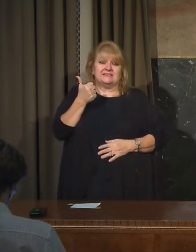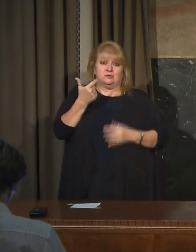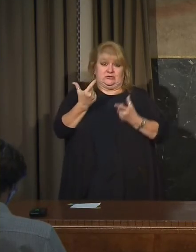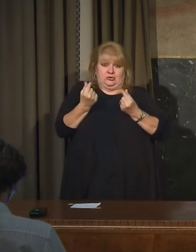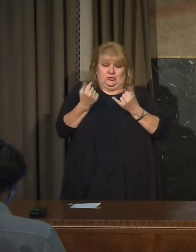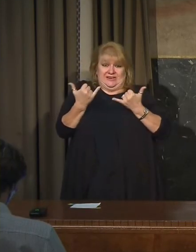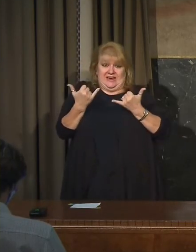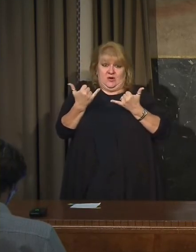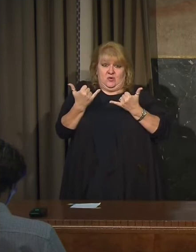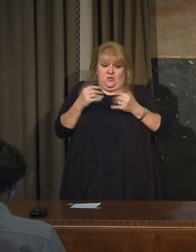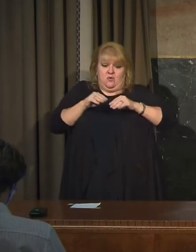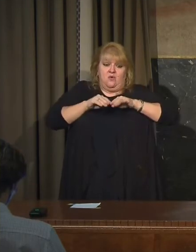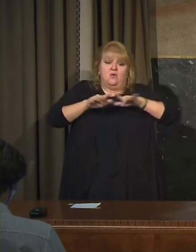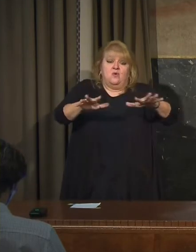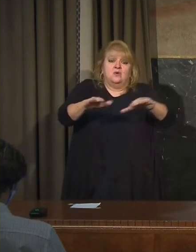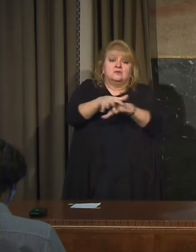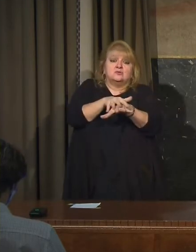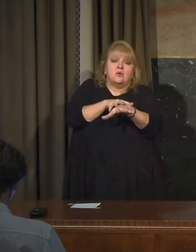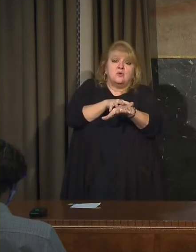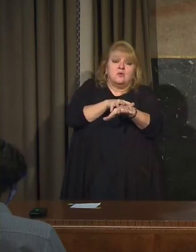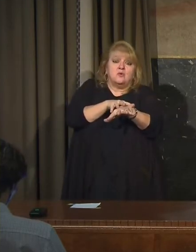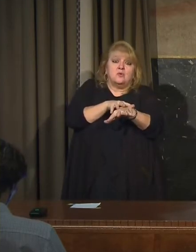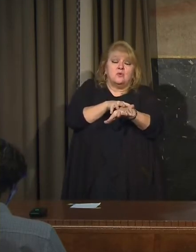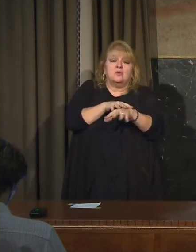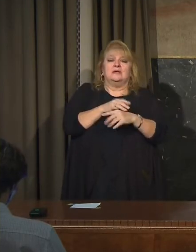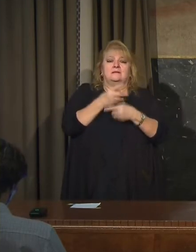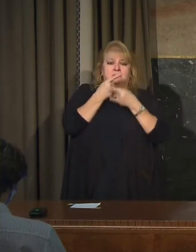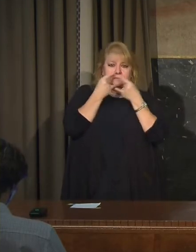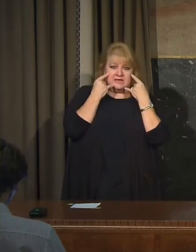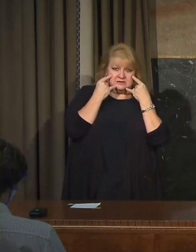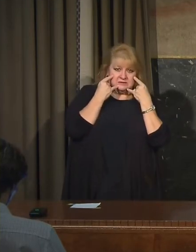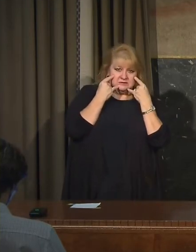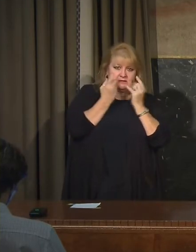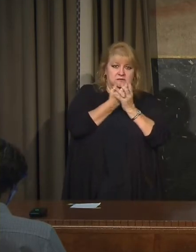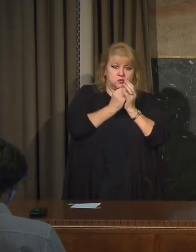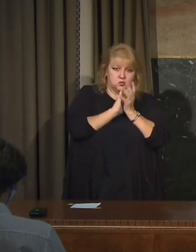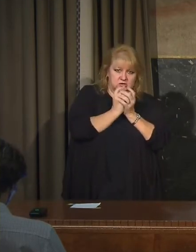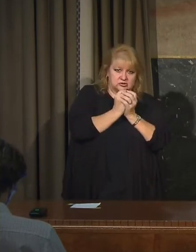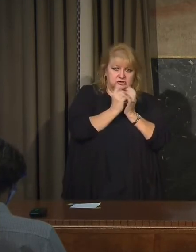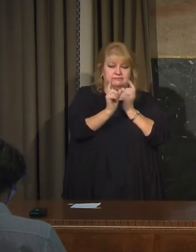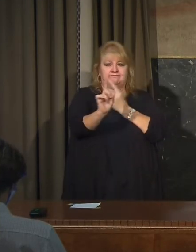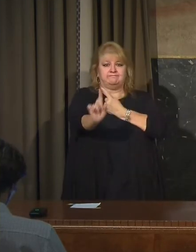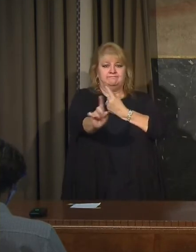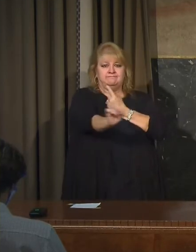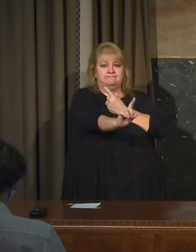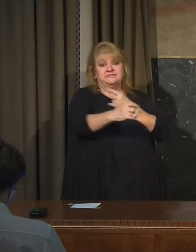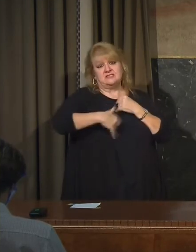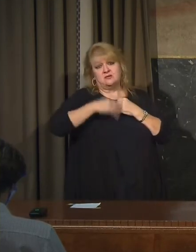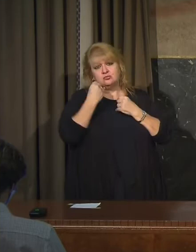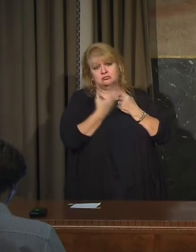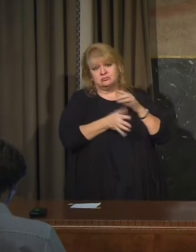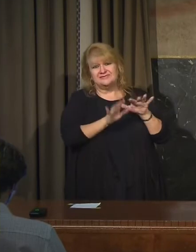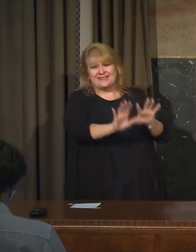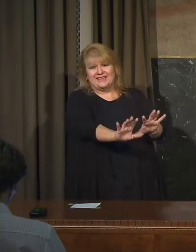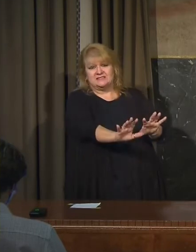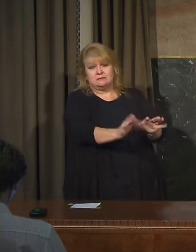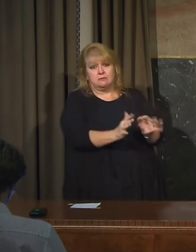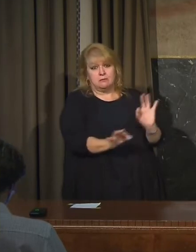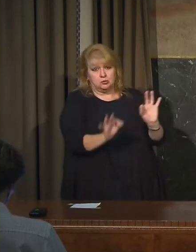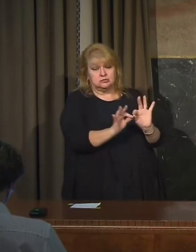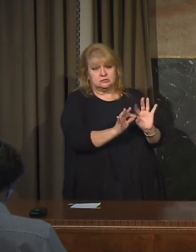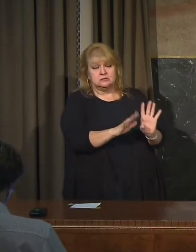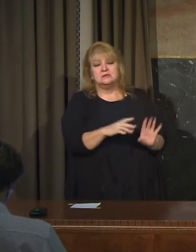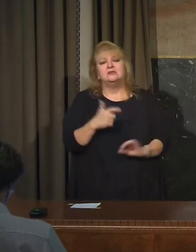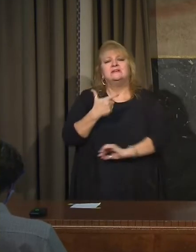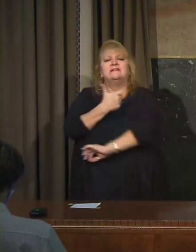we can to ramp up our vaccination program as quickly as possible, working with the ACIP recommendations coming from CDC